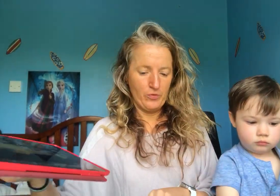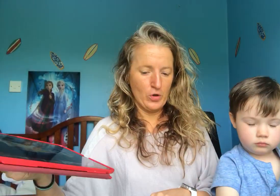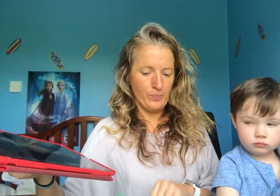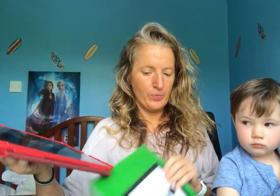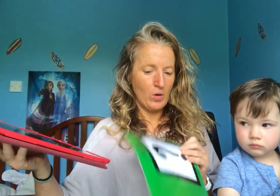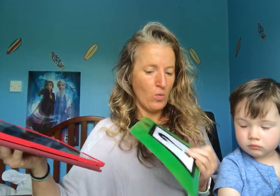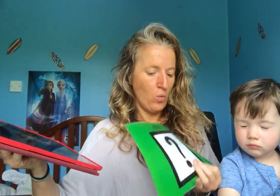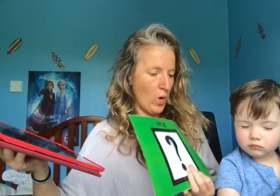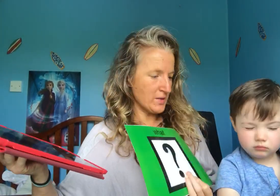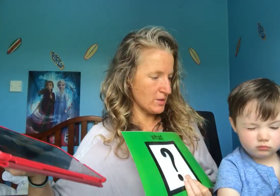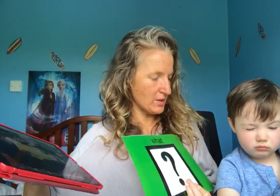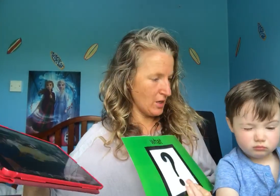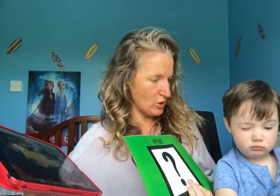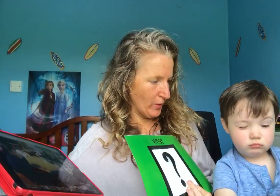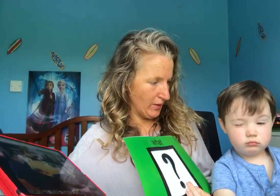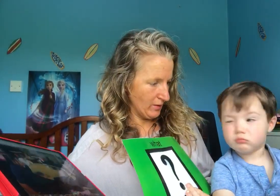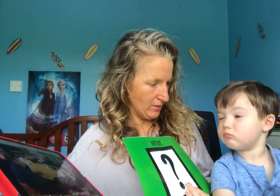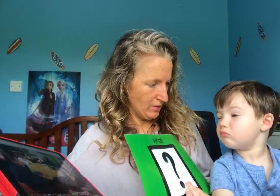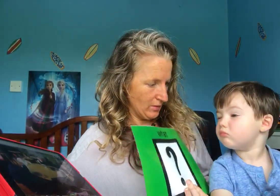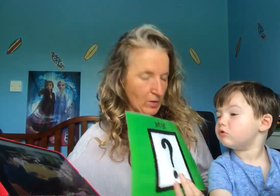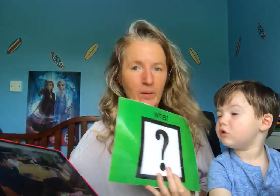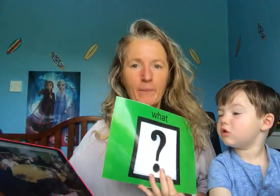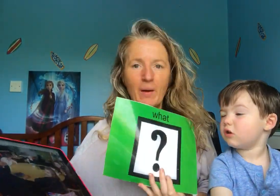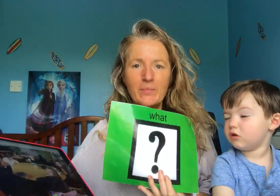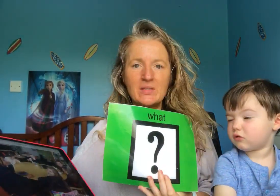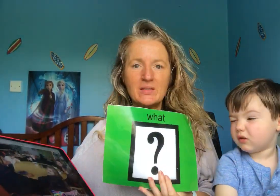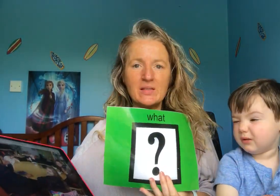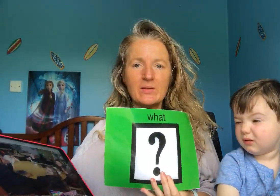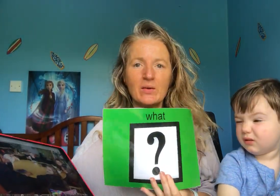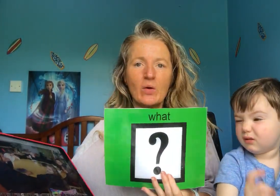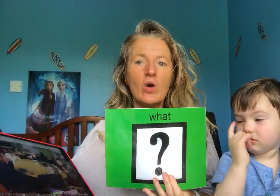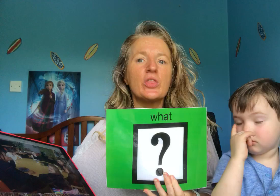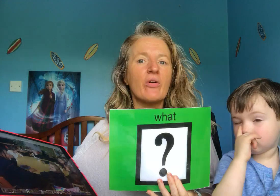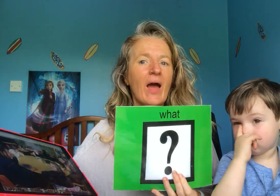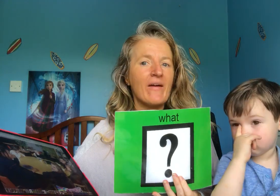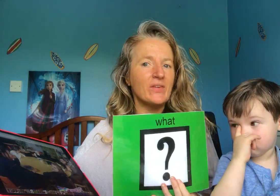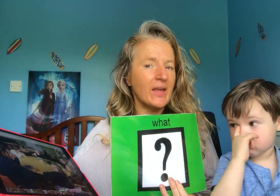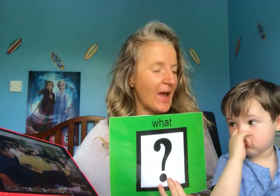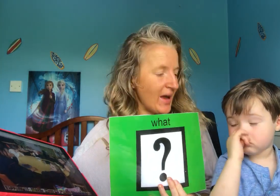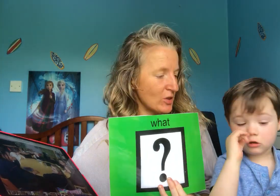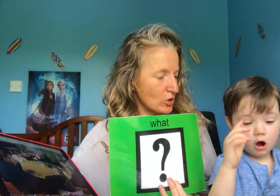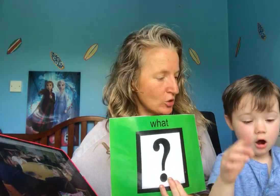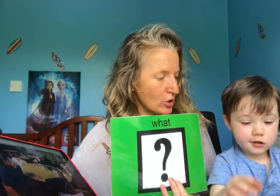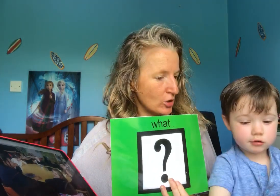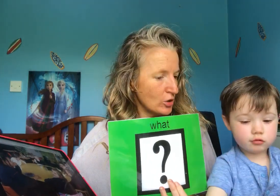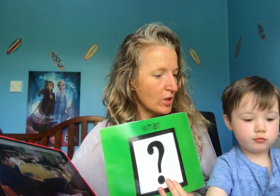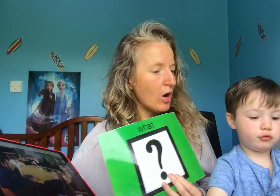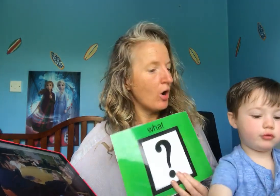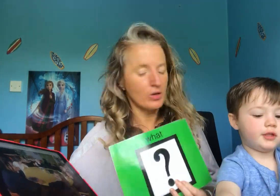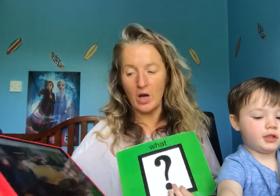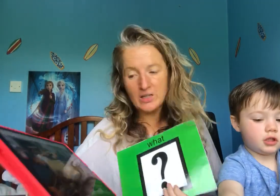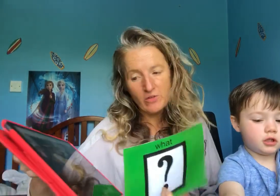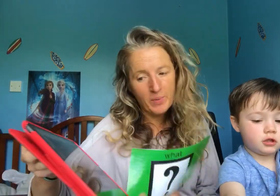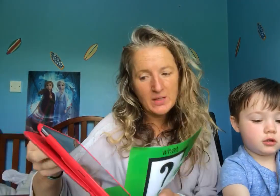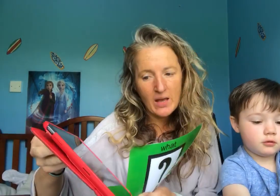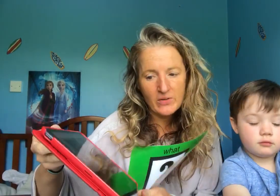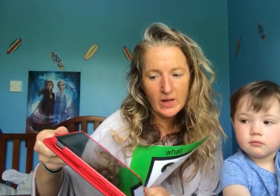Fionn, what are they doing? Mammies and Dads, they're having a ice cream. Not everybody's having ice